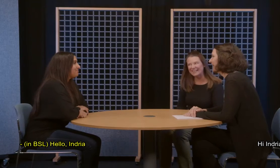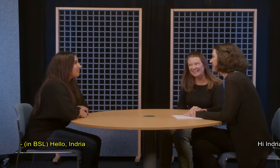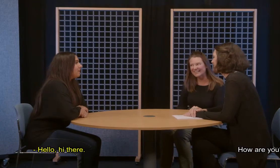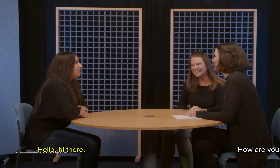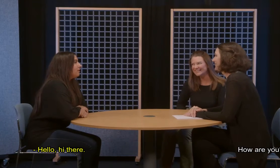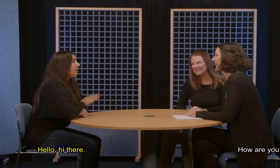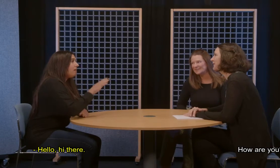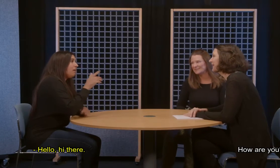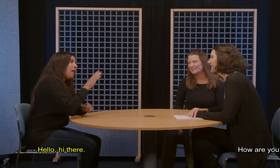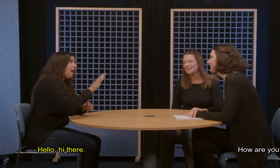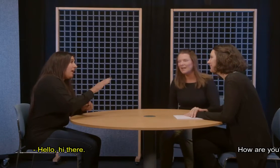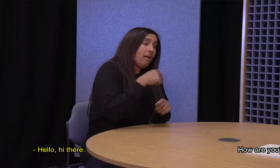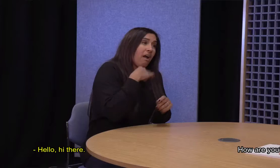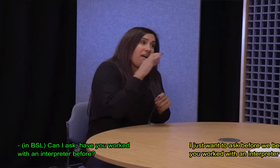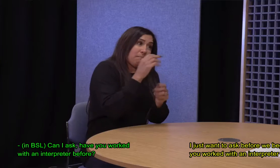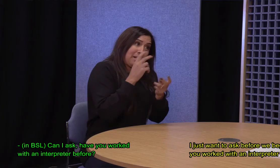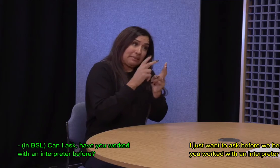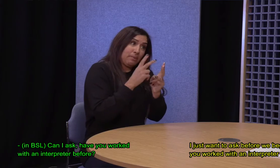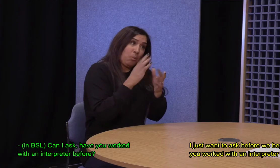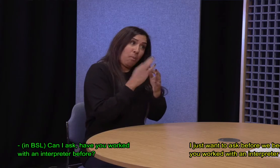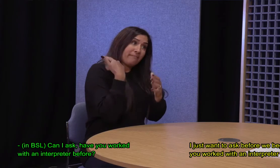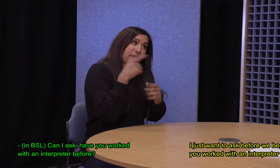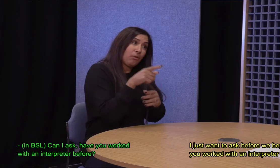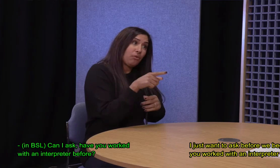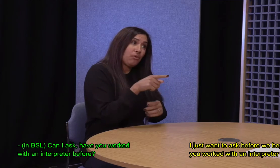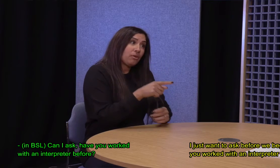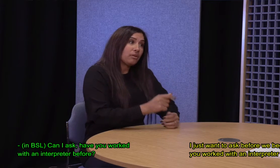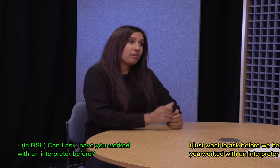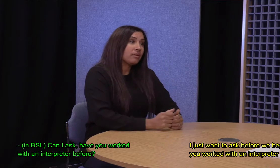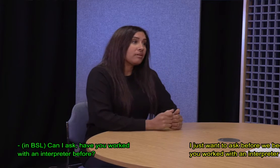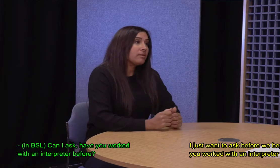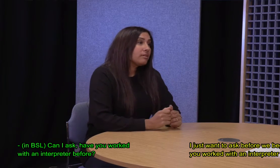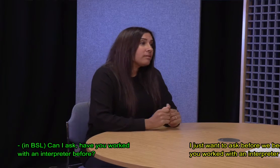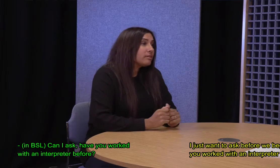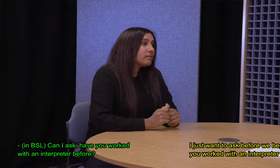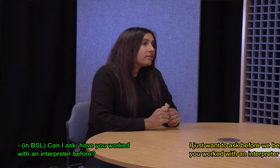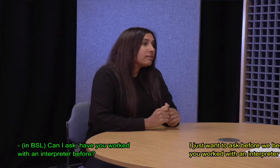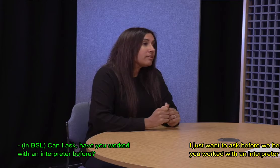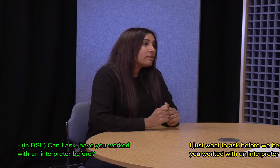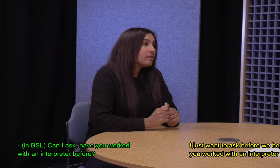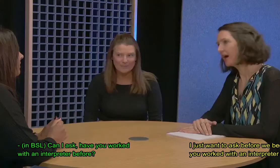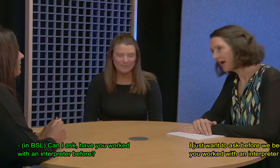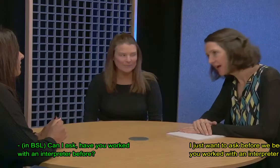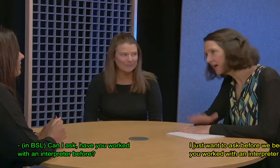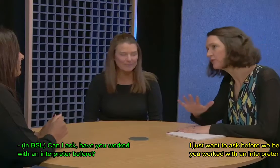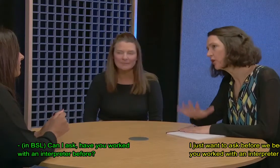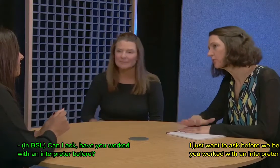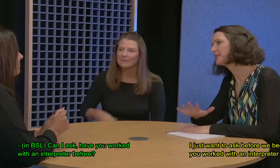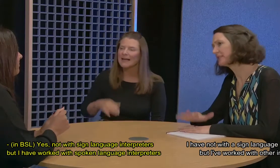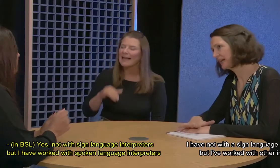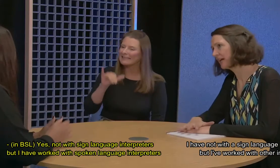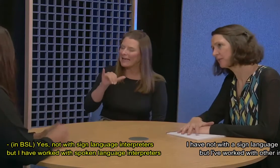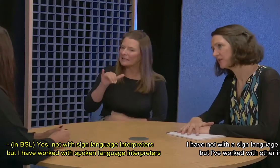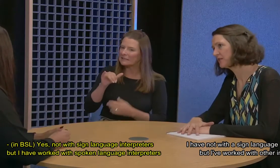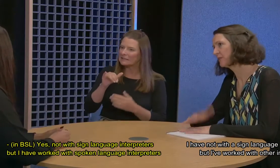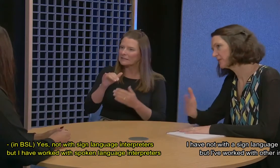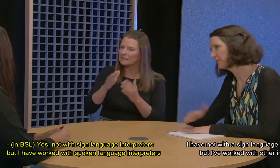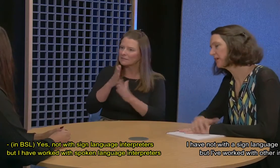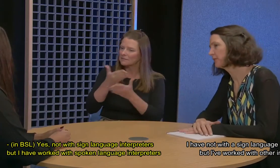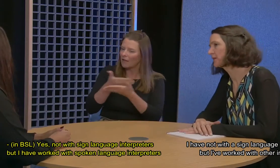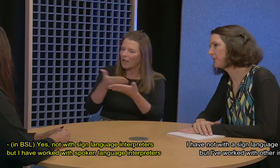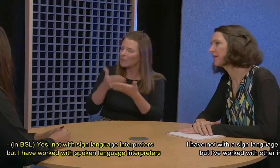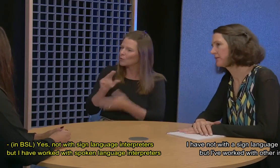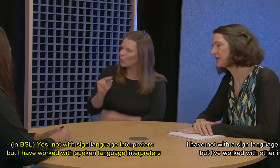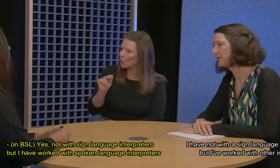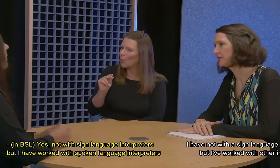Hello, hi there. How are you? I just want to ask before we begin, have you worked with an interpreter before? I have, not with a sign language interpreter,